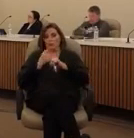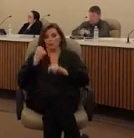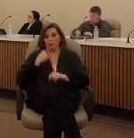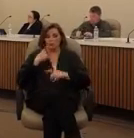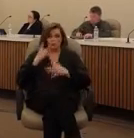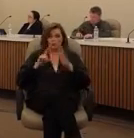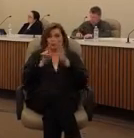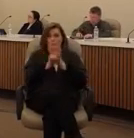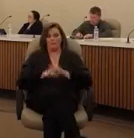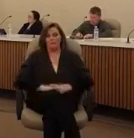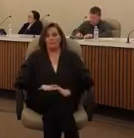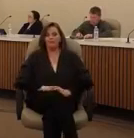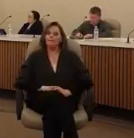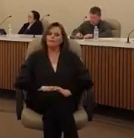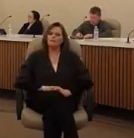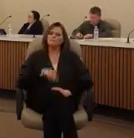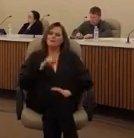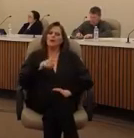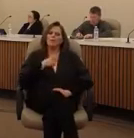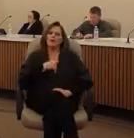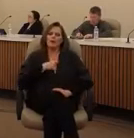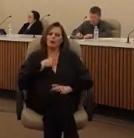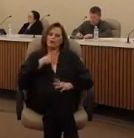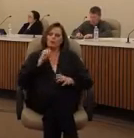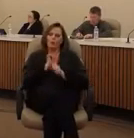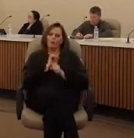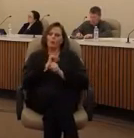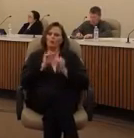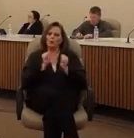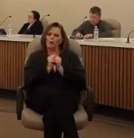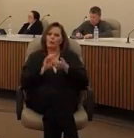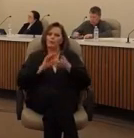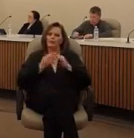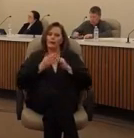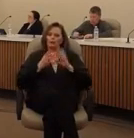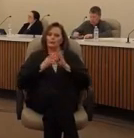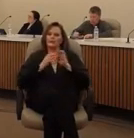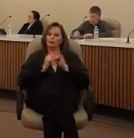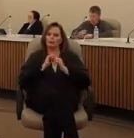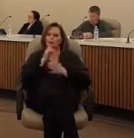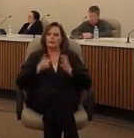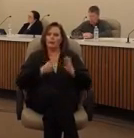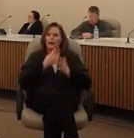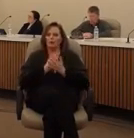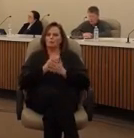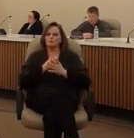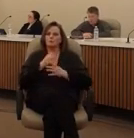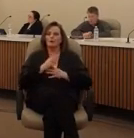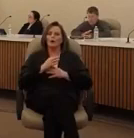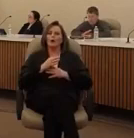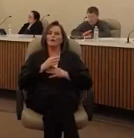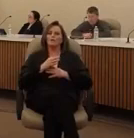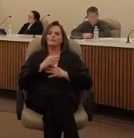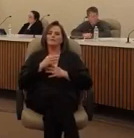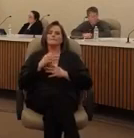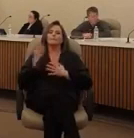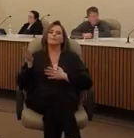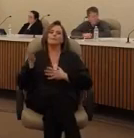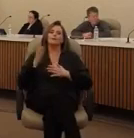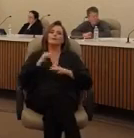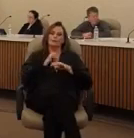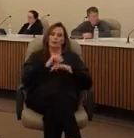hours, or work better for the neighborhood. I think if you found out what they want to do, that would help us